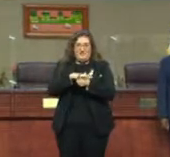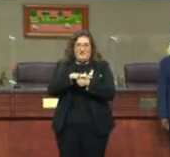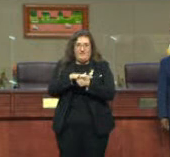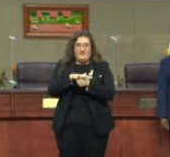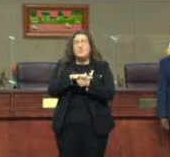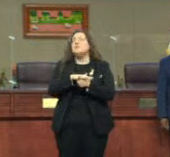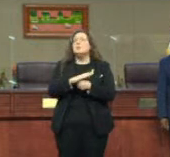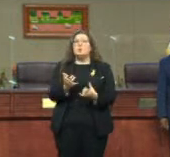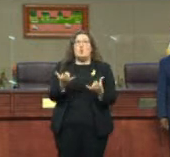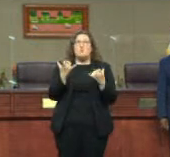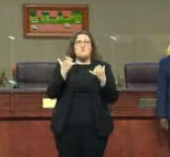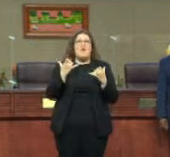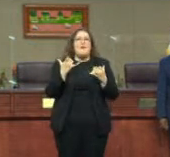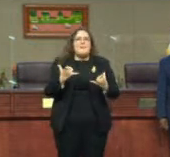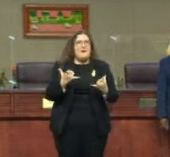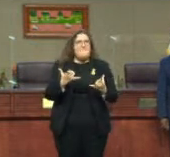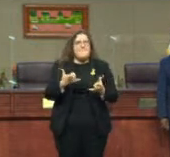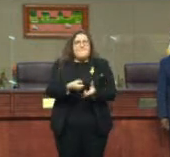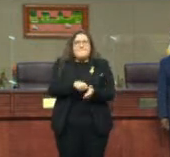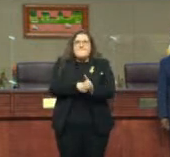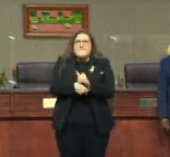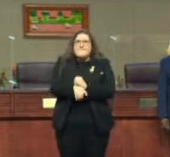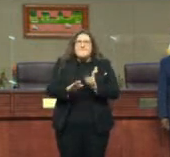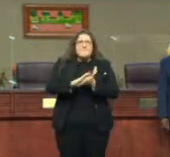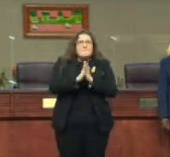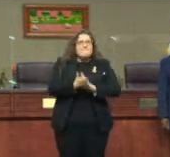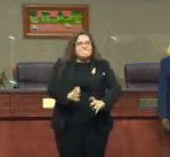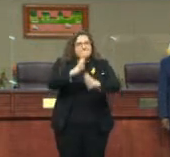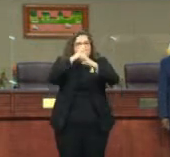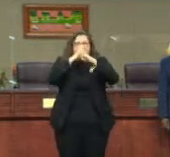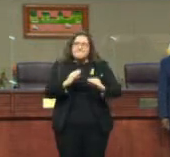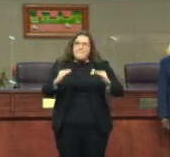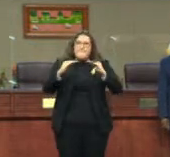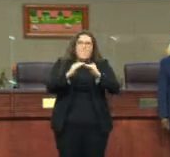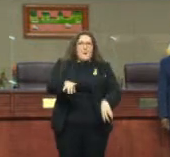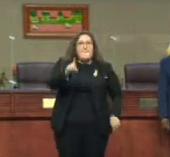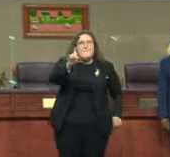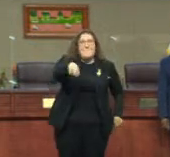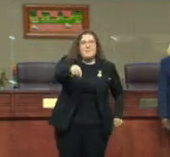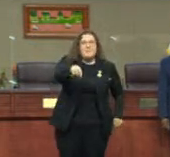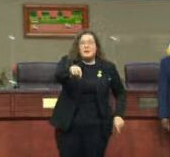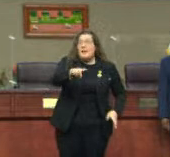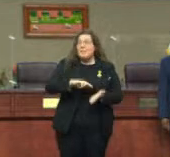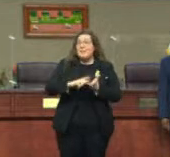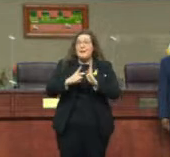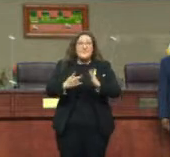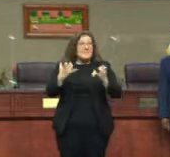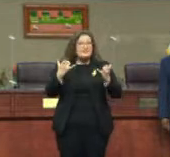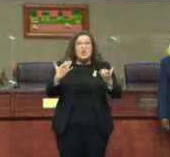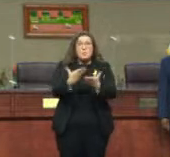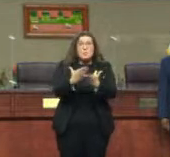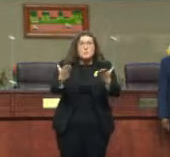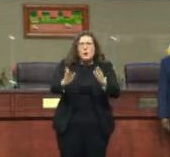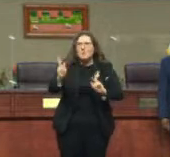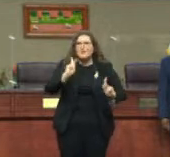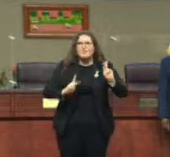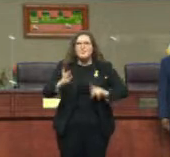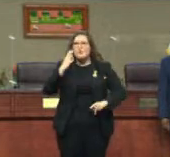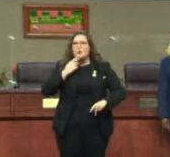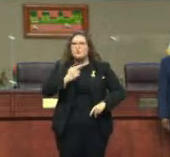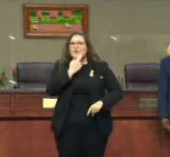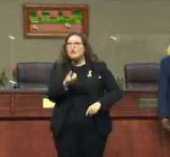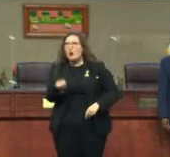reinforce protective measures. And this is also the time for restaurants and bar owners to